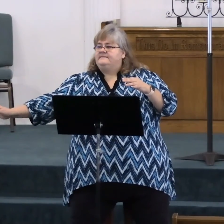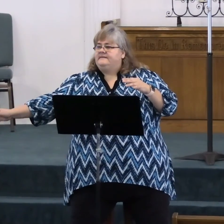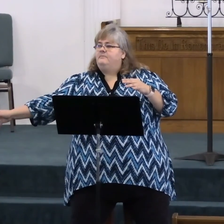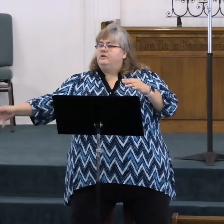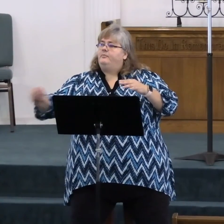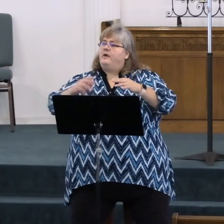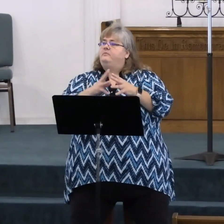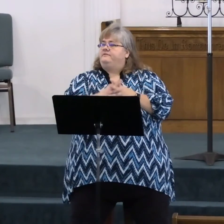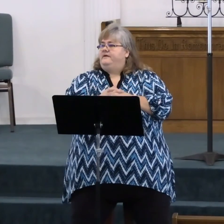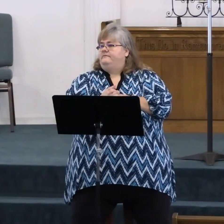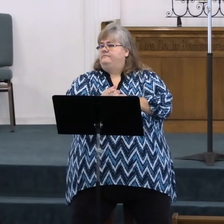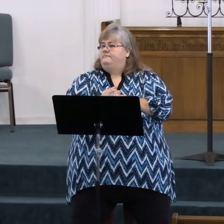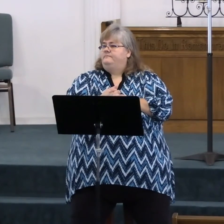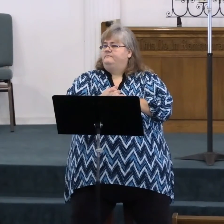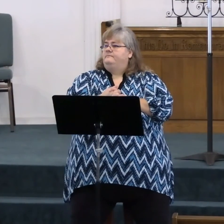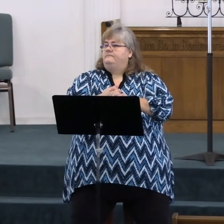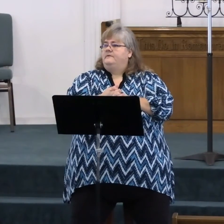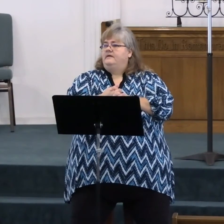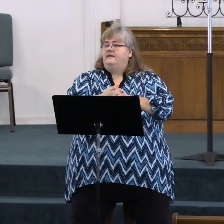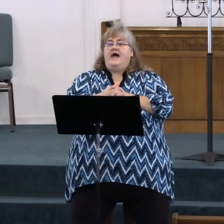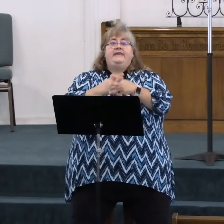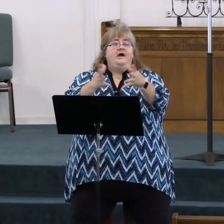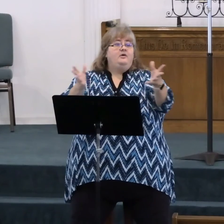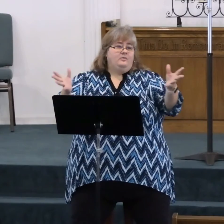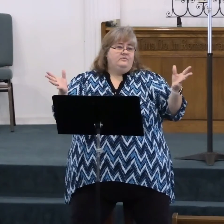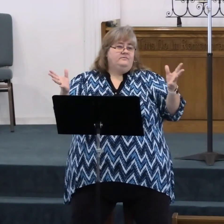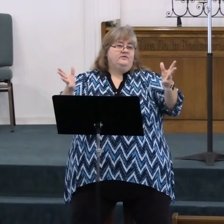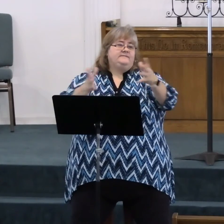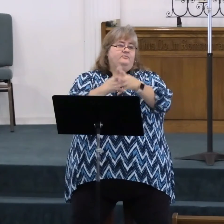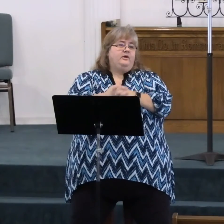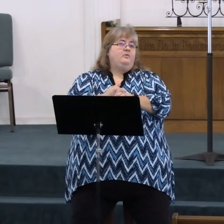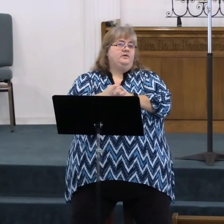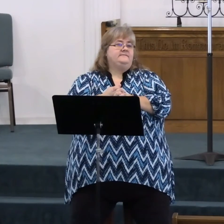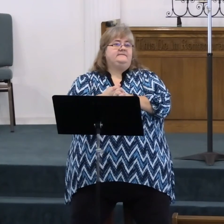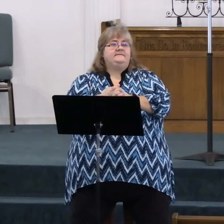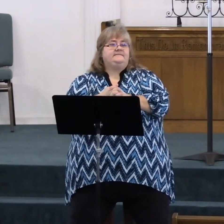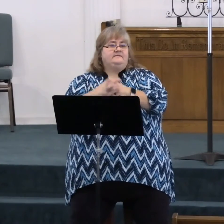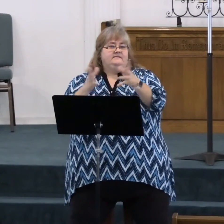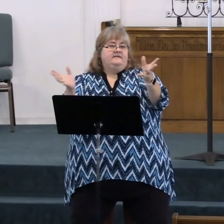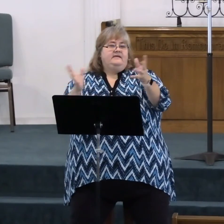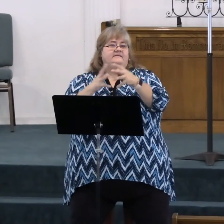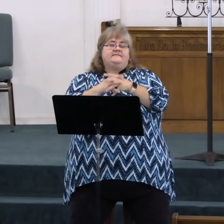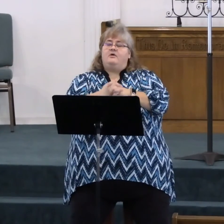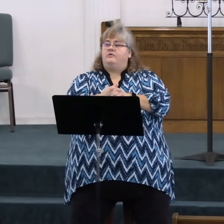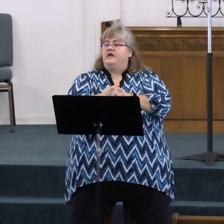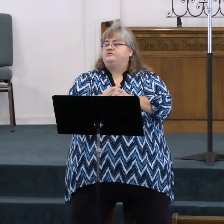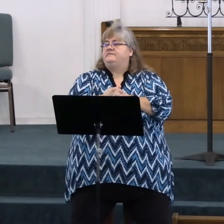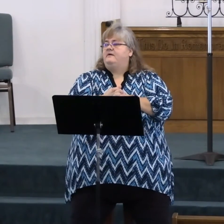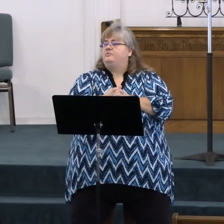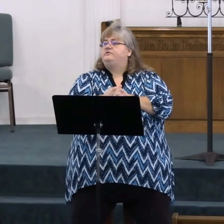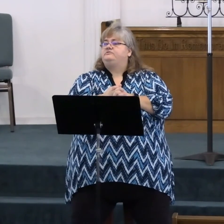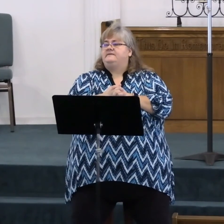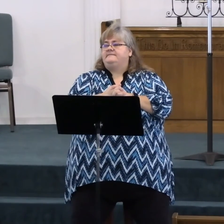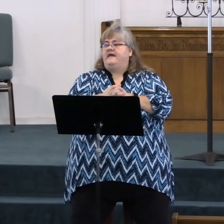then somebody will pray with you. And I know there are some prayer warriors in this congregation that will do just